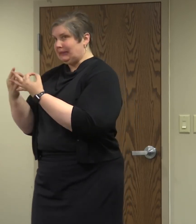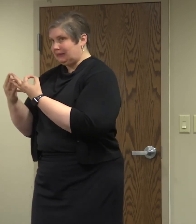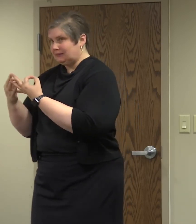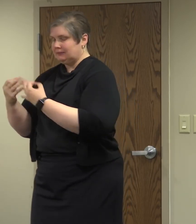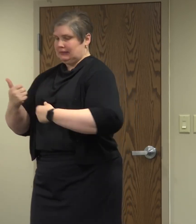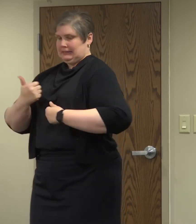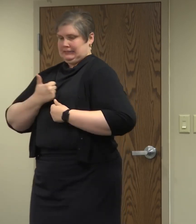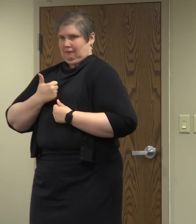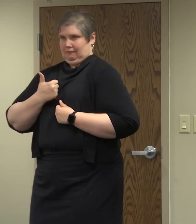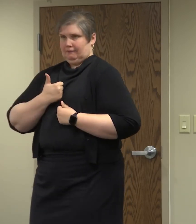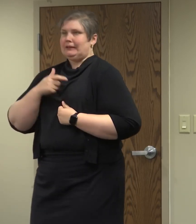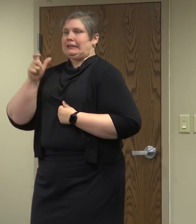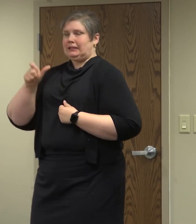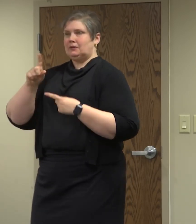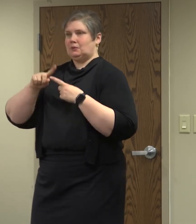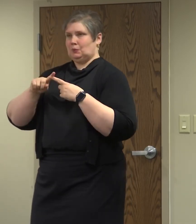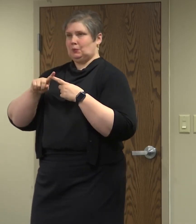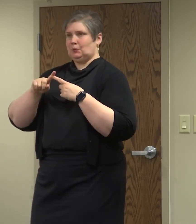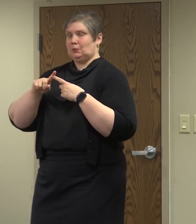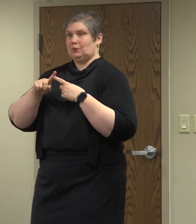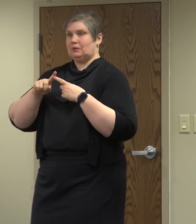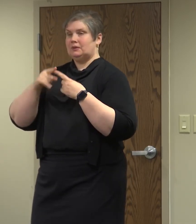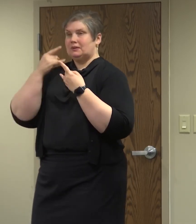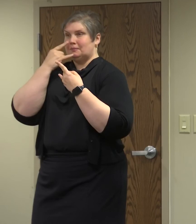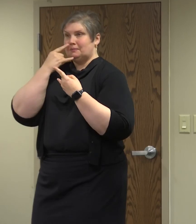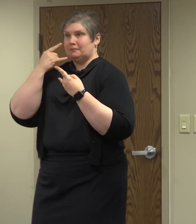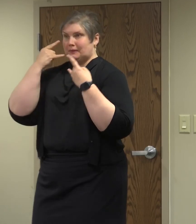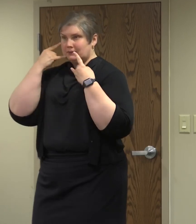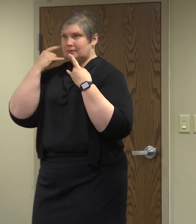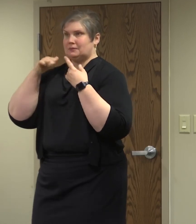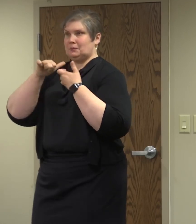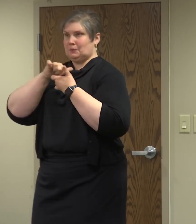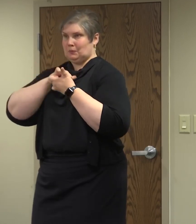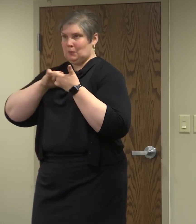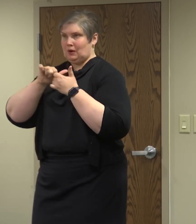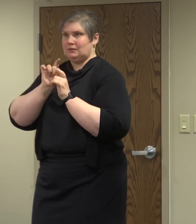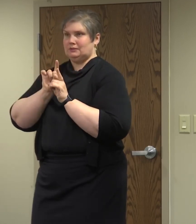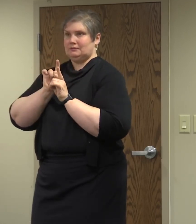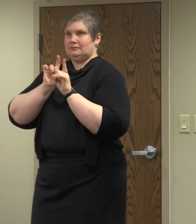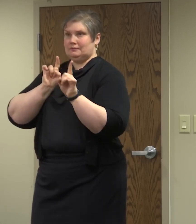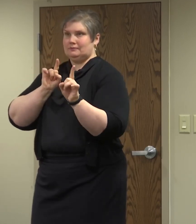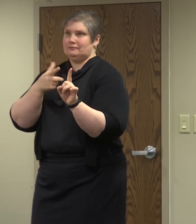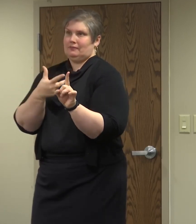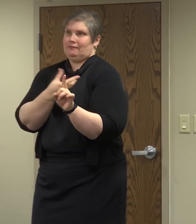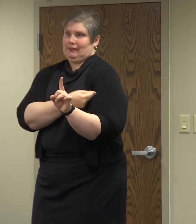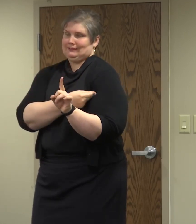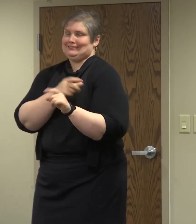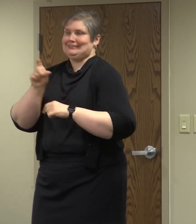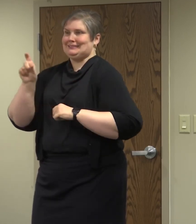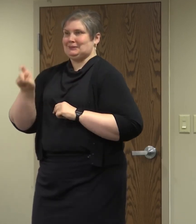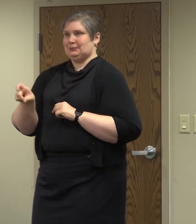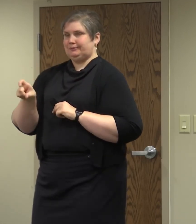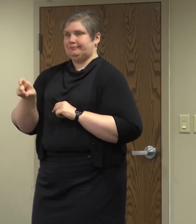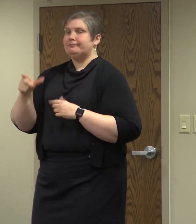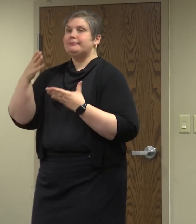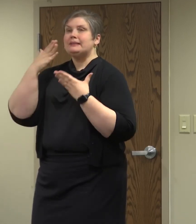up, wash up, back up, vax up. Thank you, and I want to wish all of our community